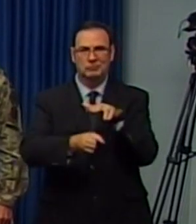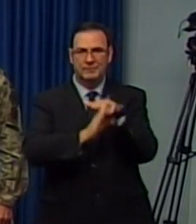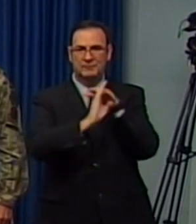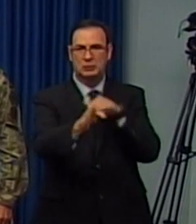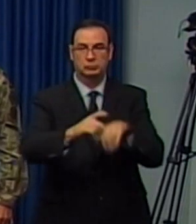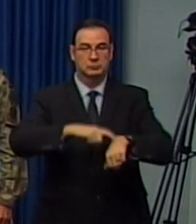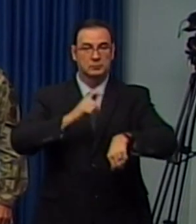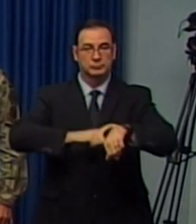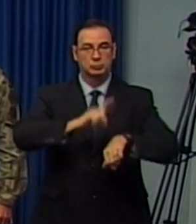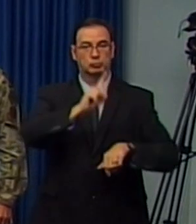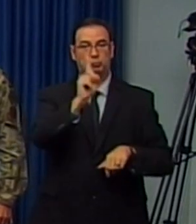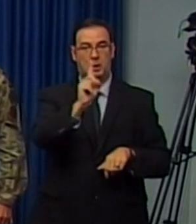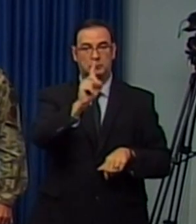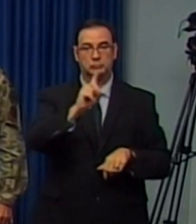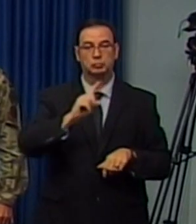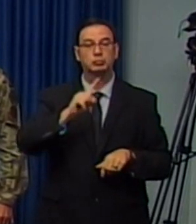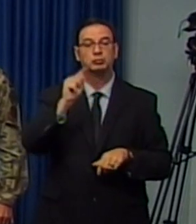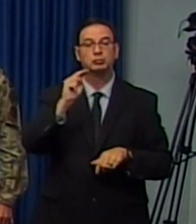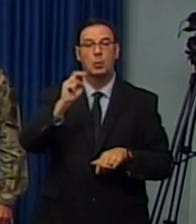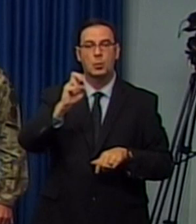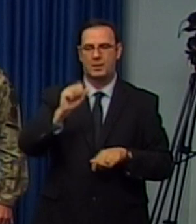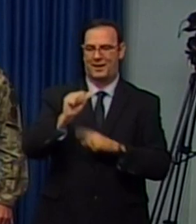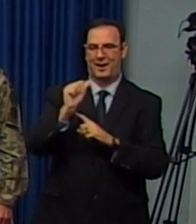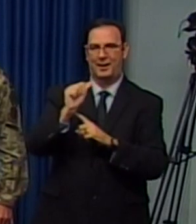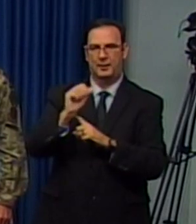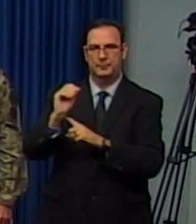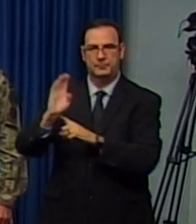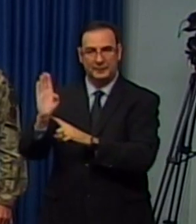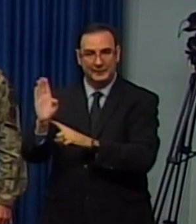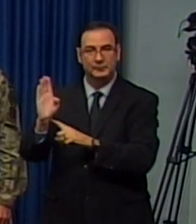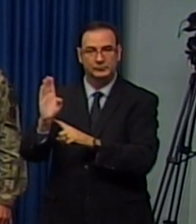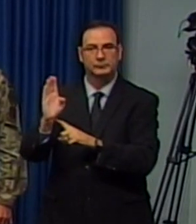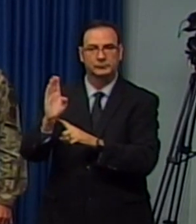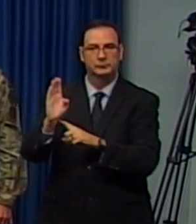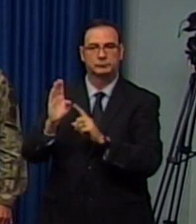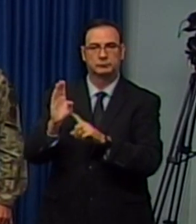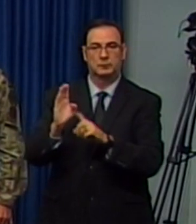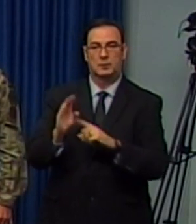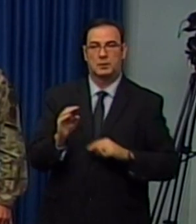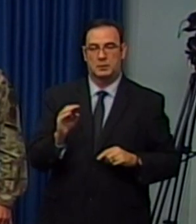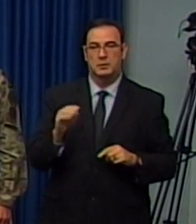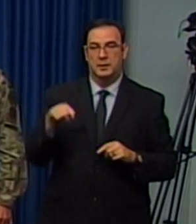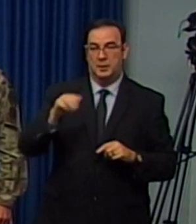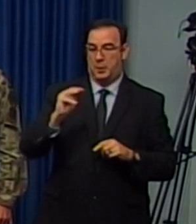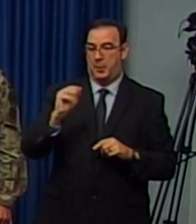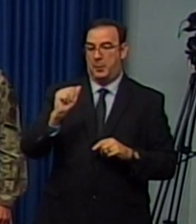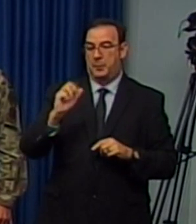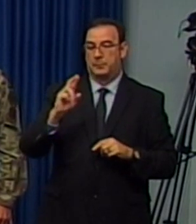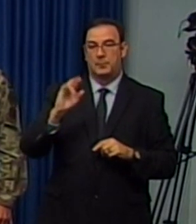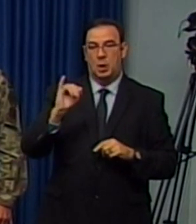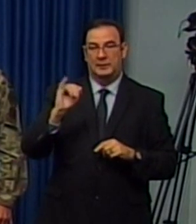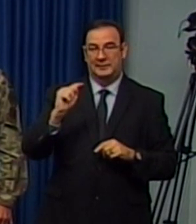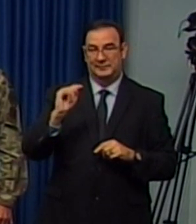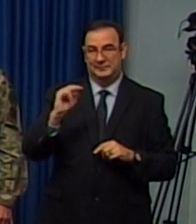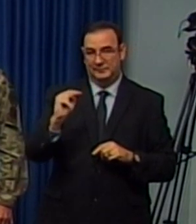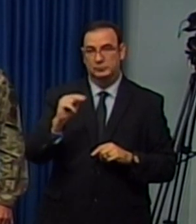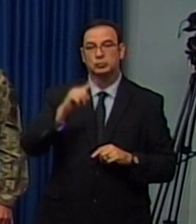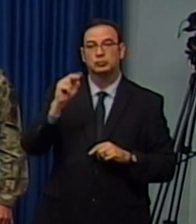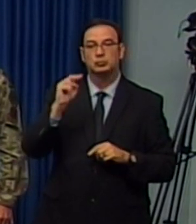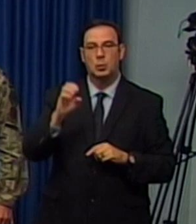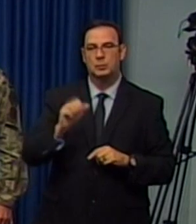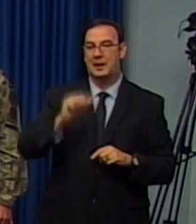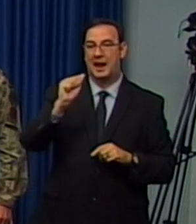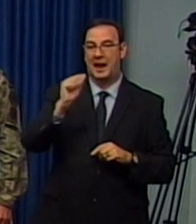Martin evacuations, 1 o'clock, zones A and B. St. Lucie is going to be starting them at 2 o'clock